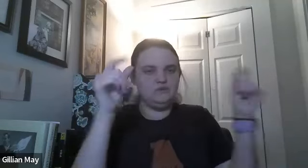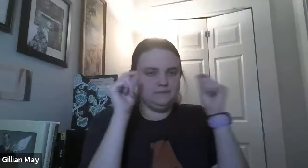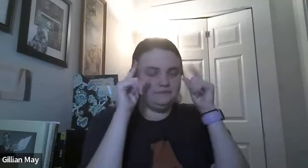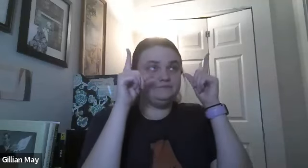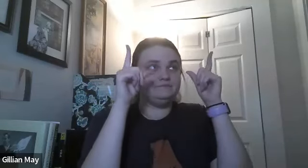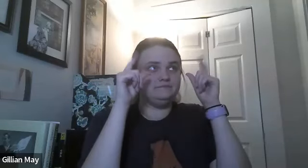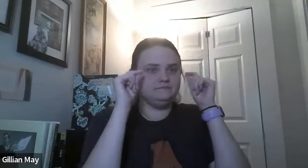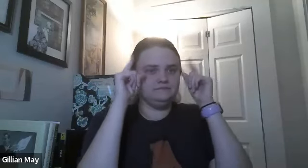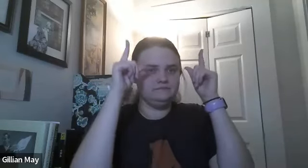like